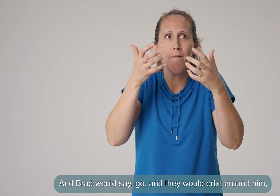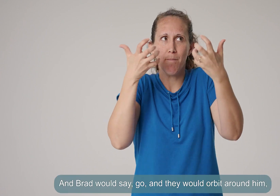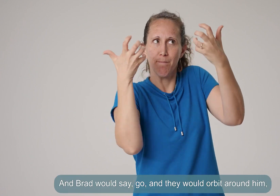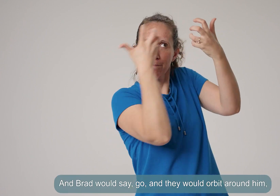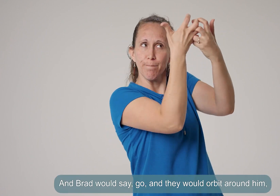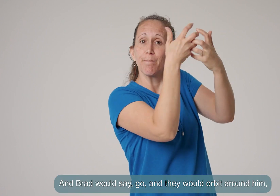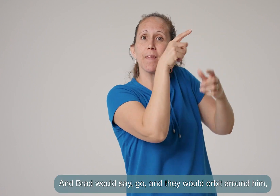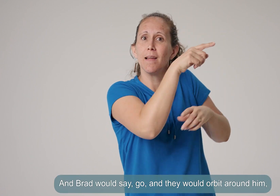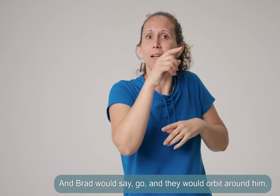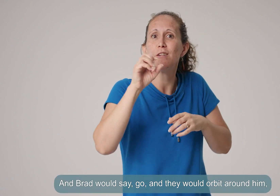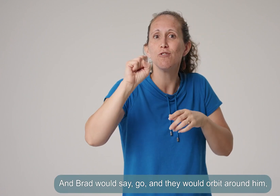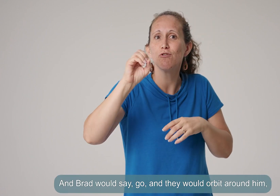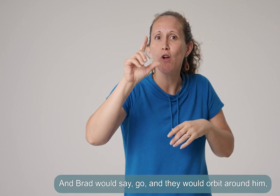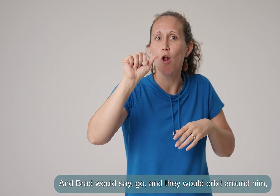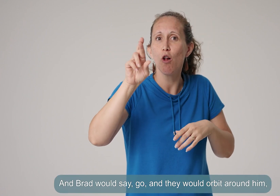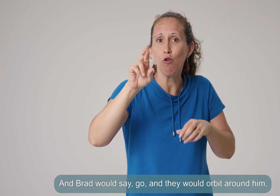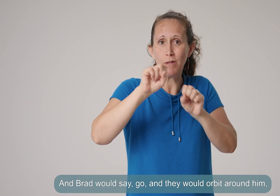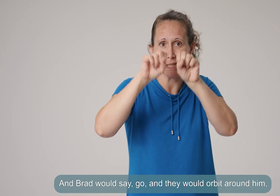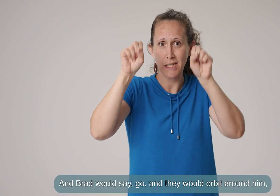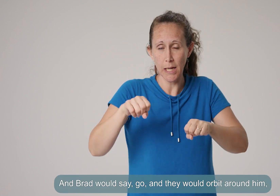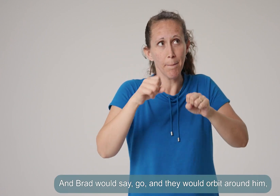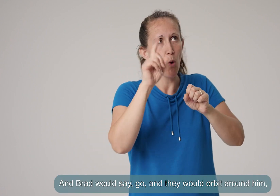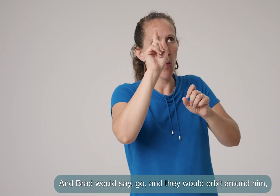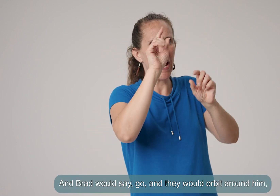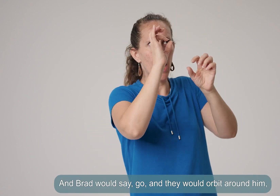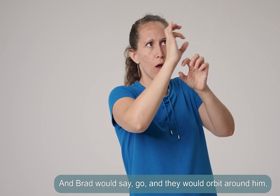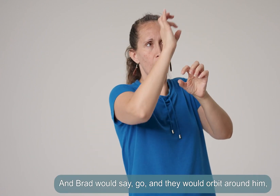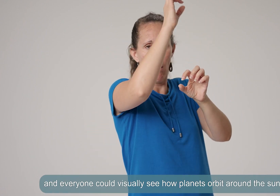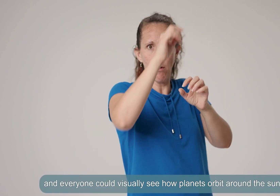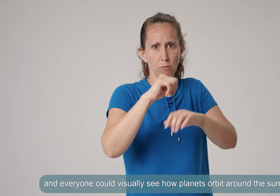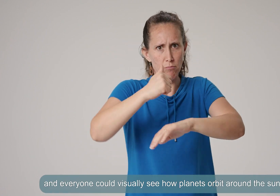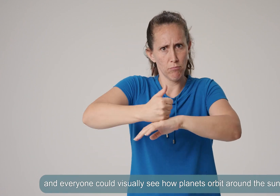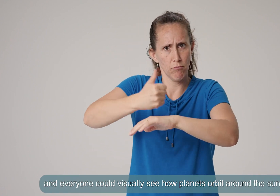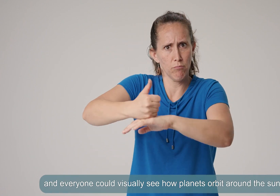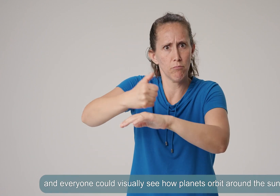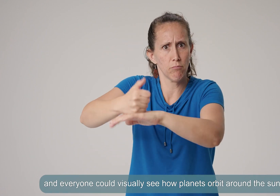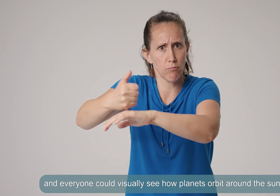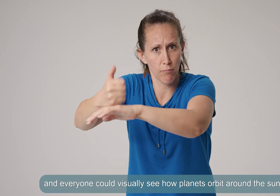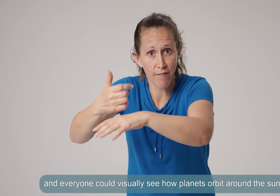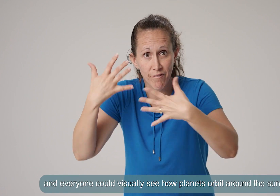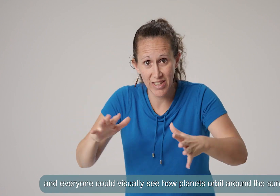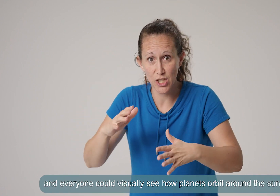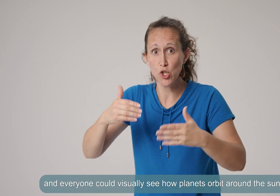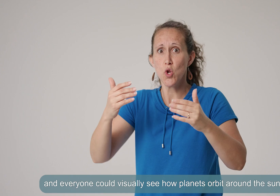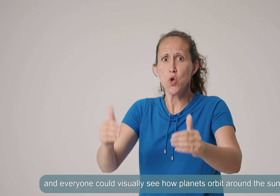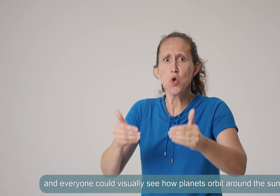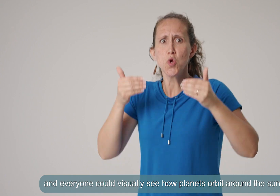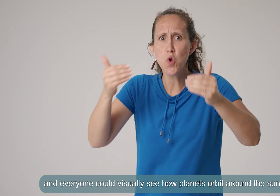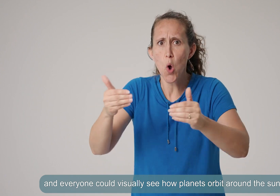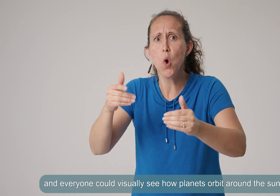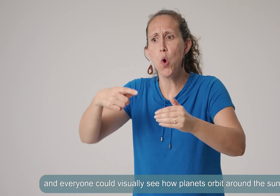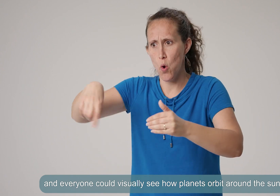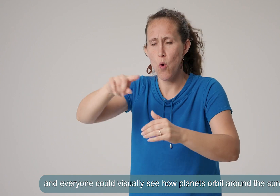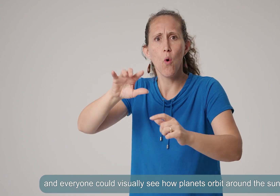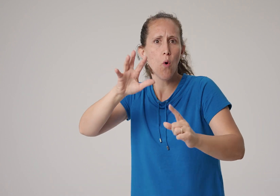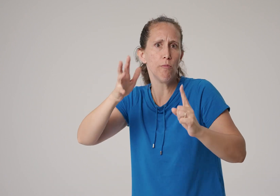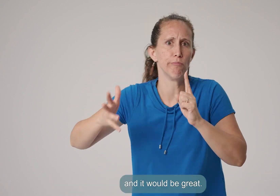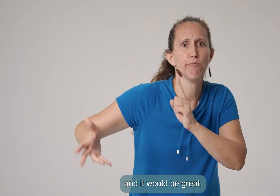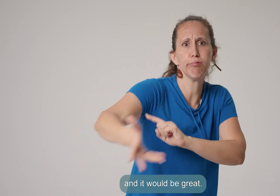And Brad would say, "Go," and they would orbit around him, and everyone could visually see how planets orbit around the sun, and it would